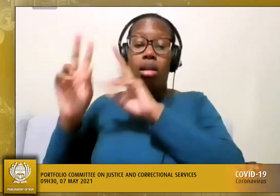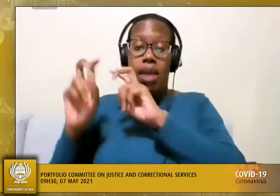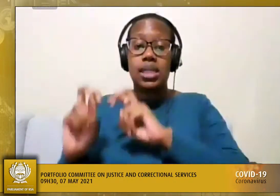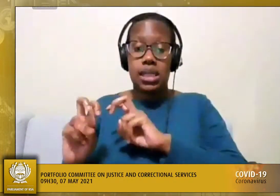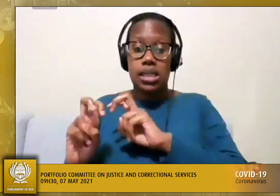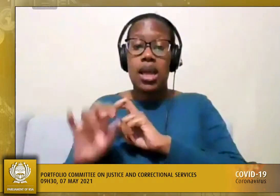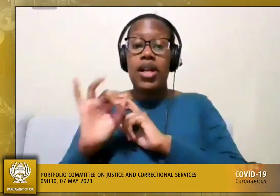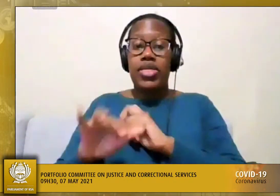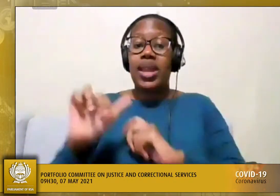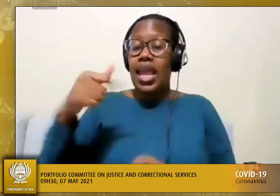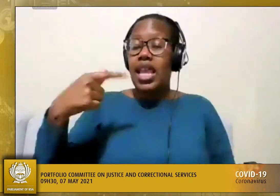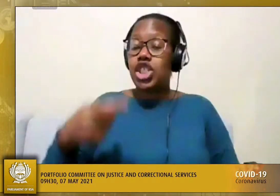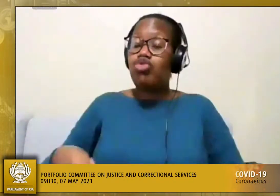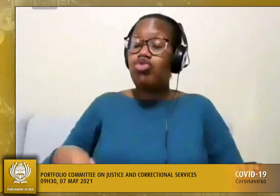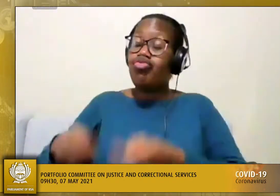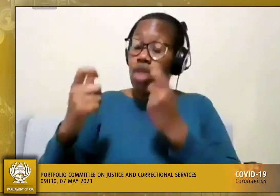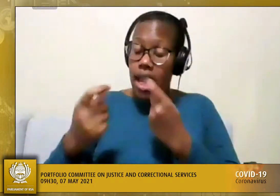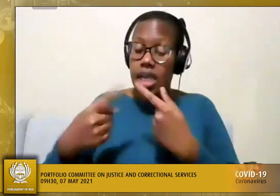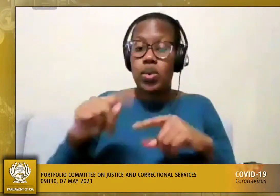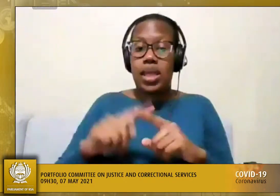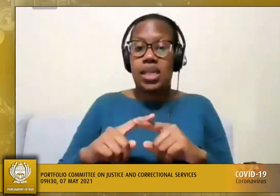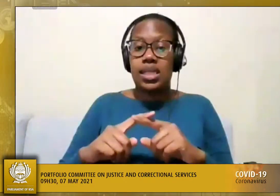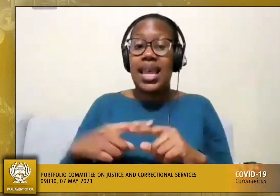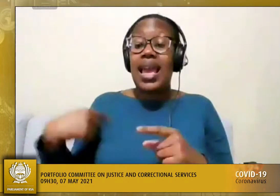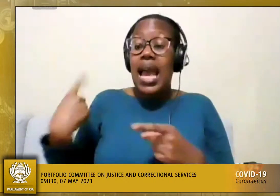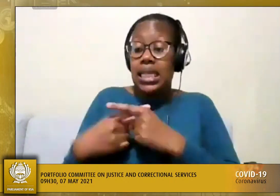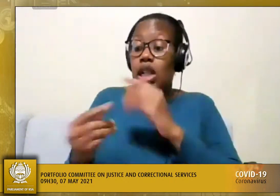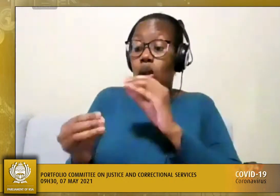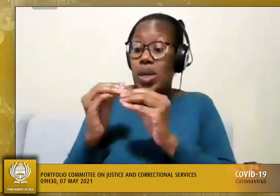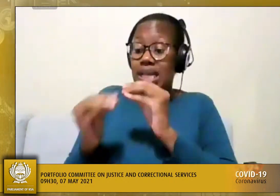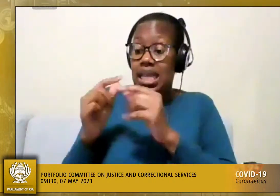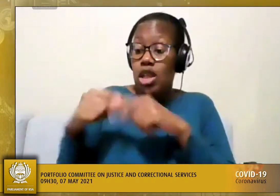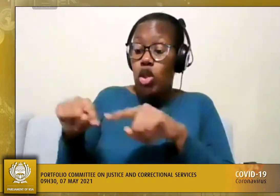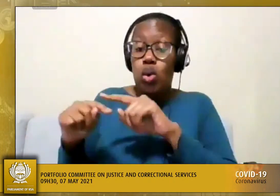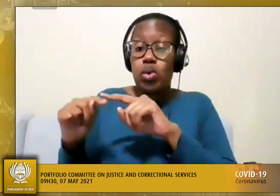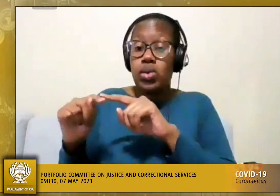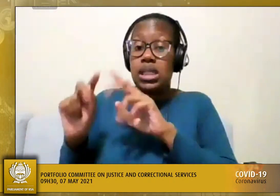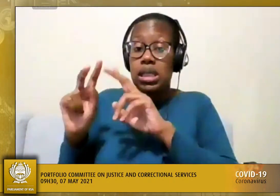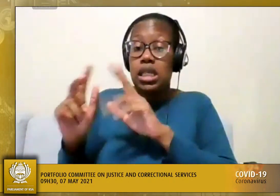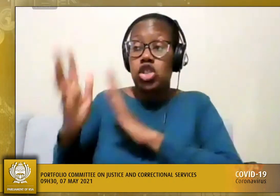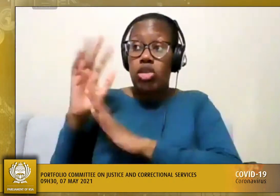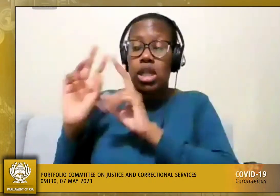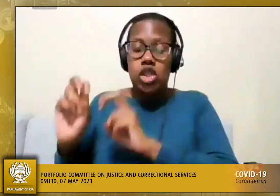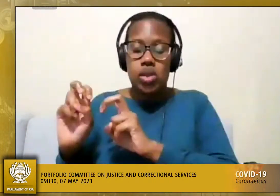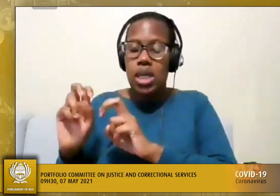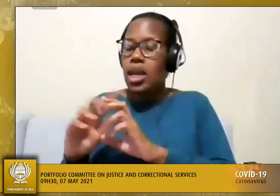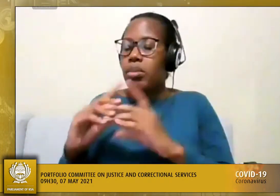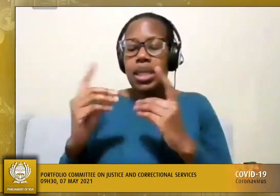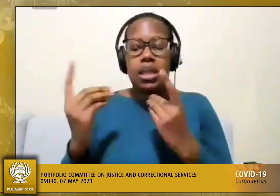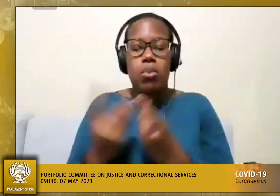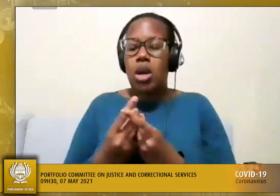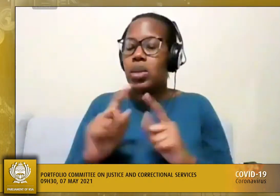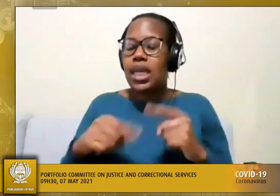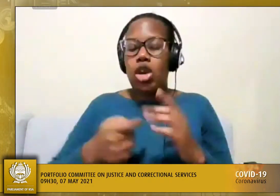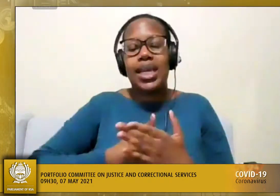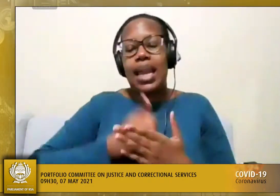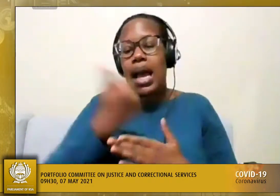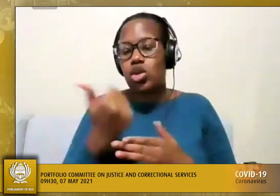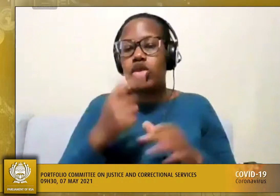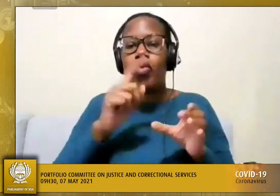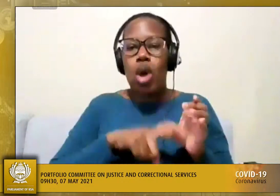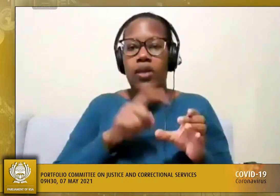auditor generally raised with us until we deal with them will not be able to get the Department out of qualification so we have